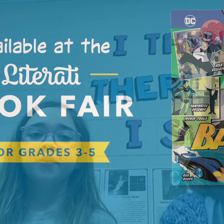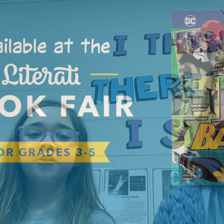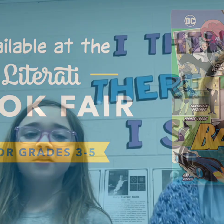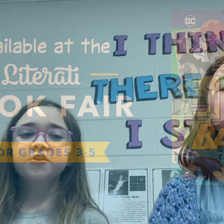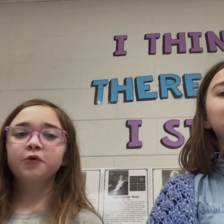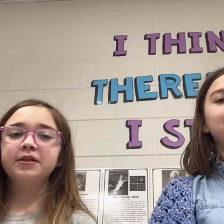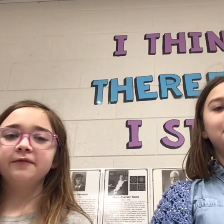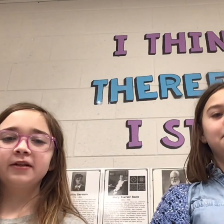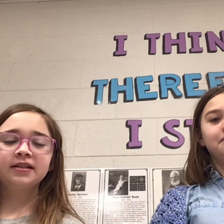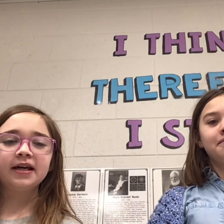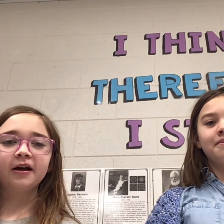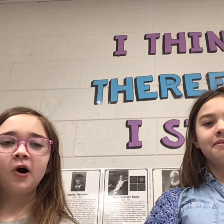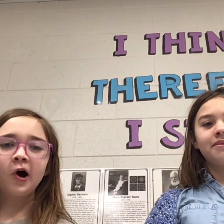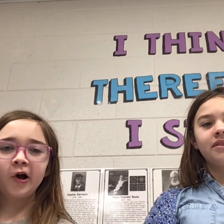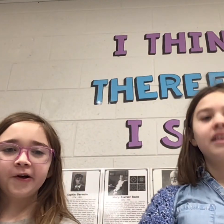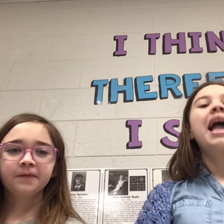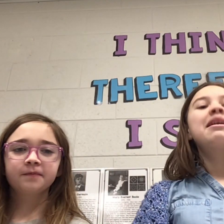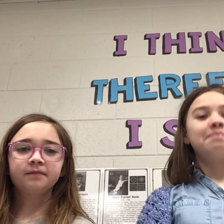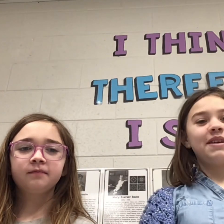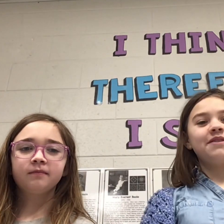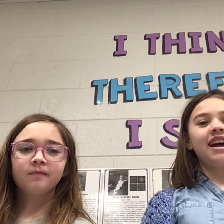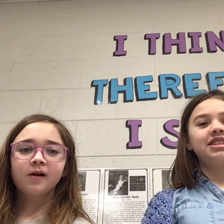Your lunch choices for today are beef